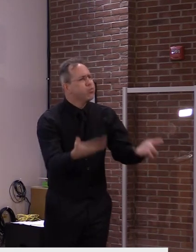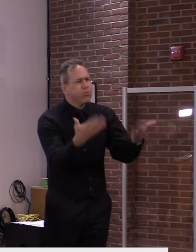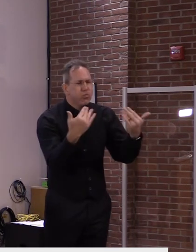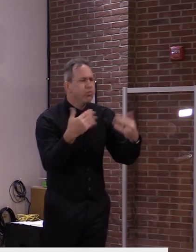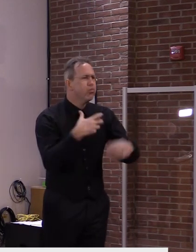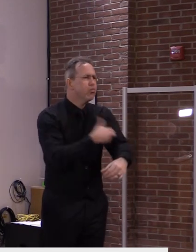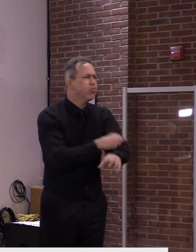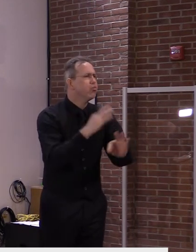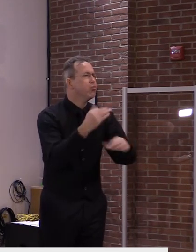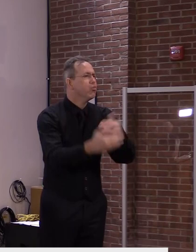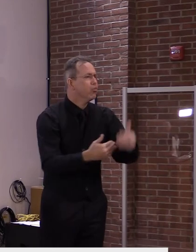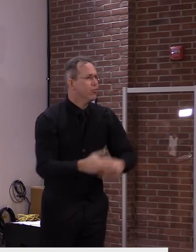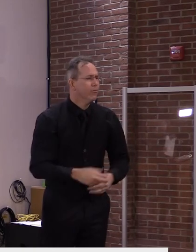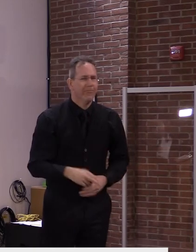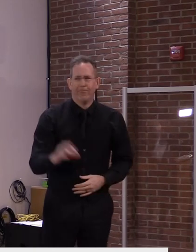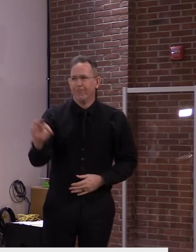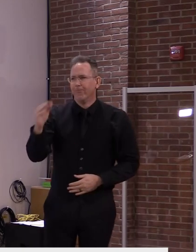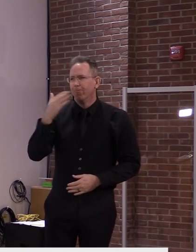Devin, Local